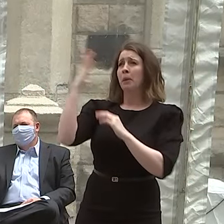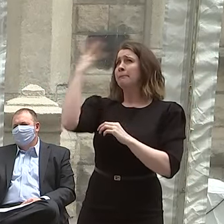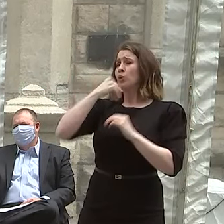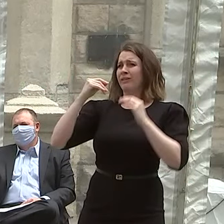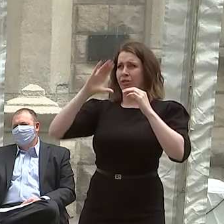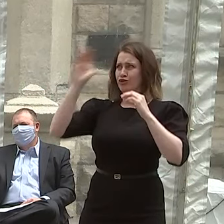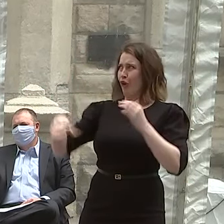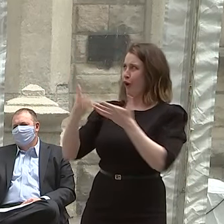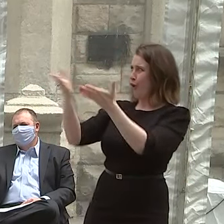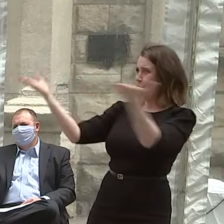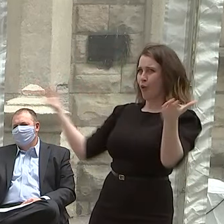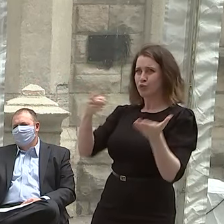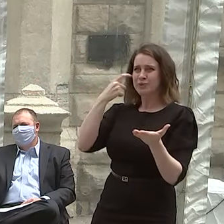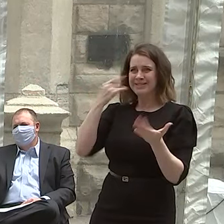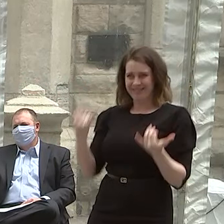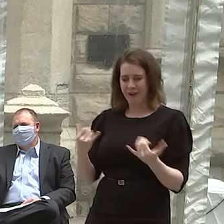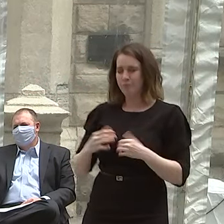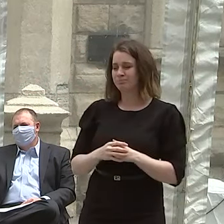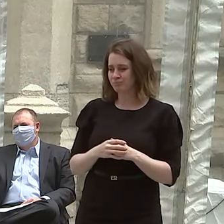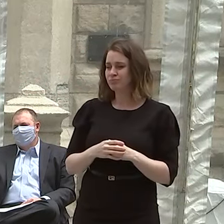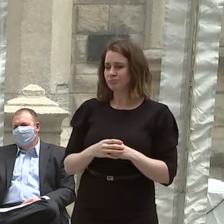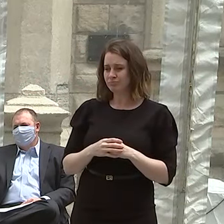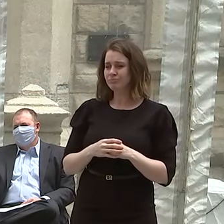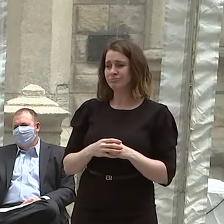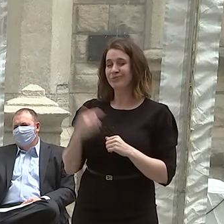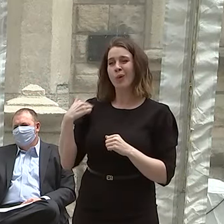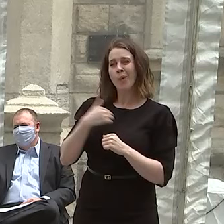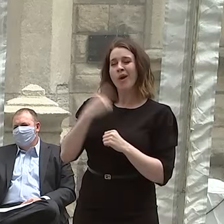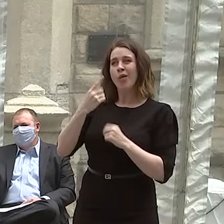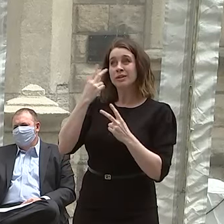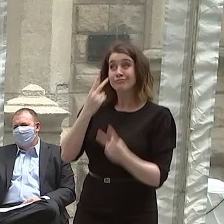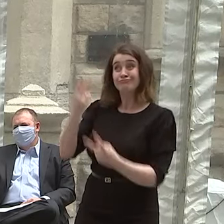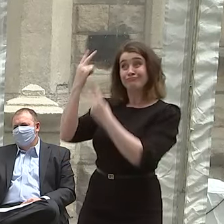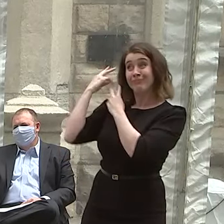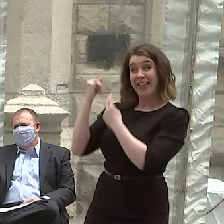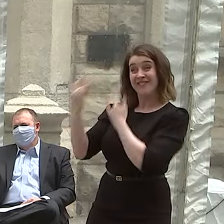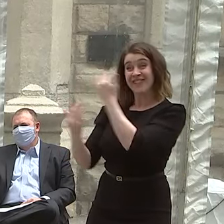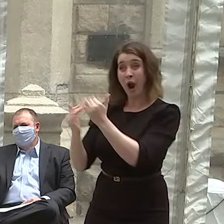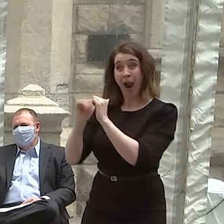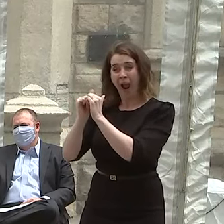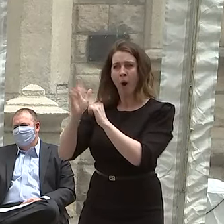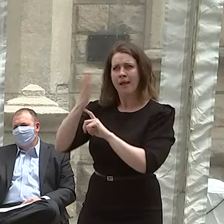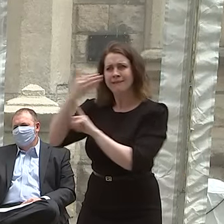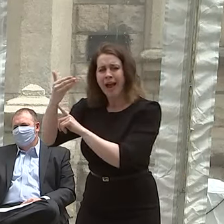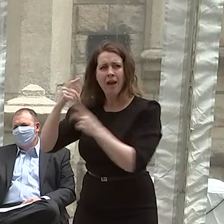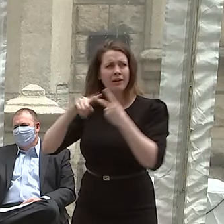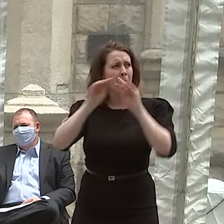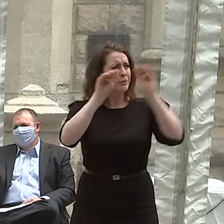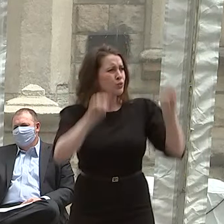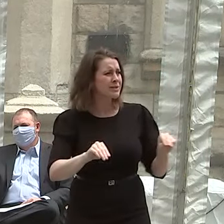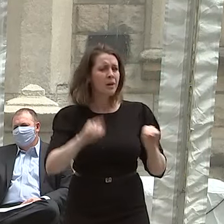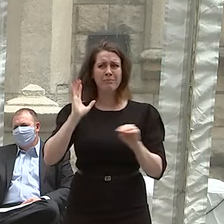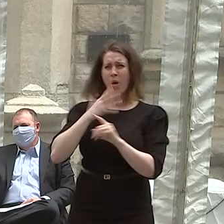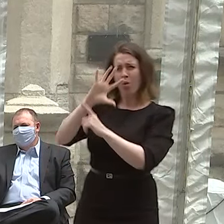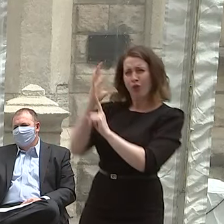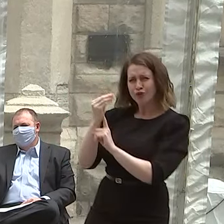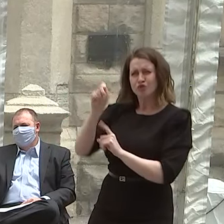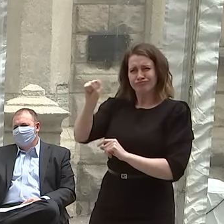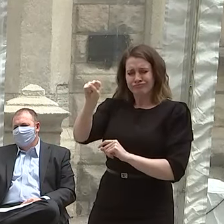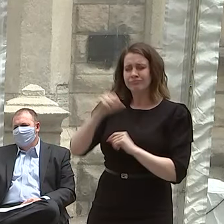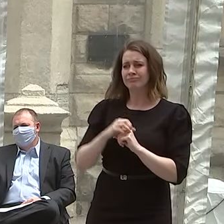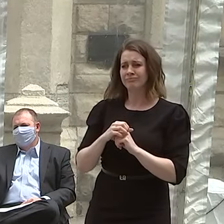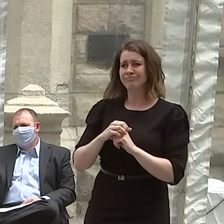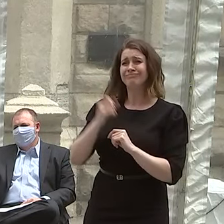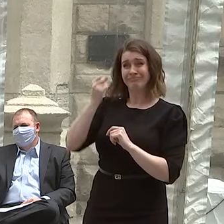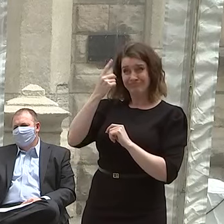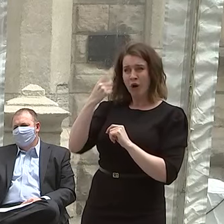us today. We may commemorate the Great Fire in our flag, museums, sports teams, and culture, but what we celebrate is